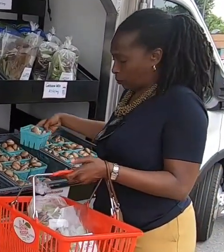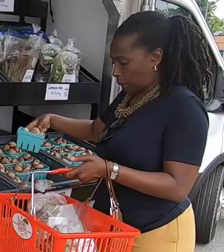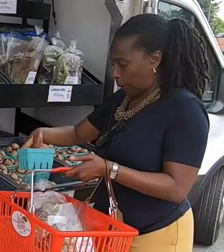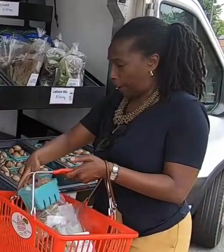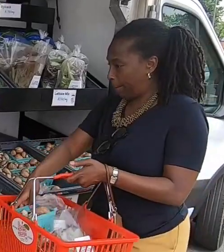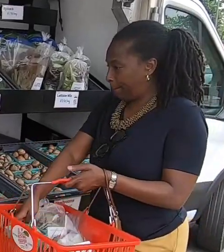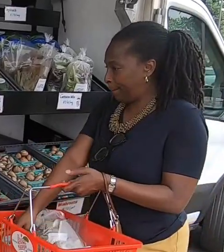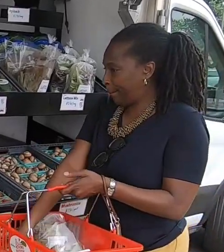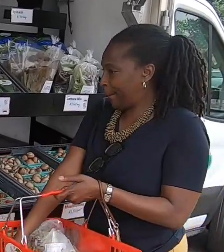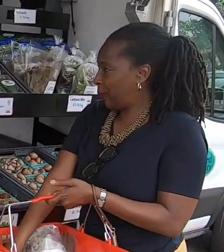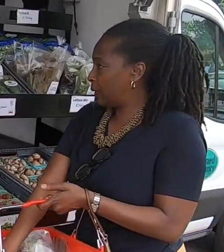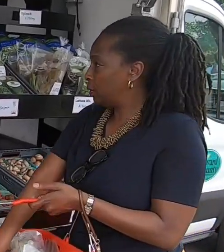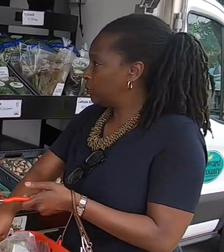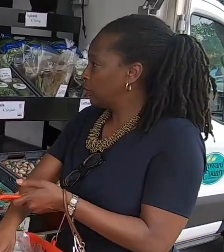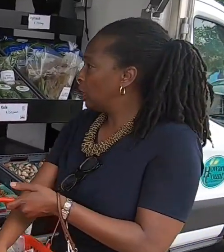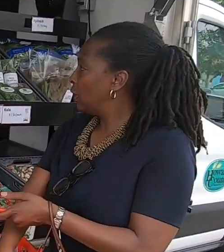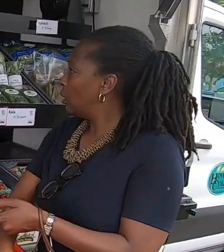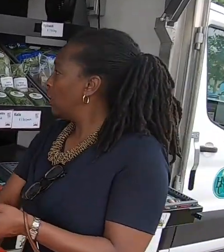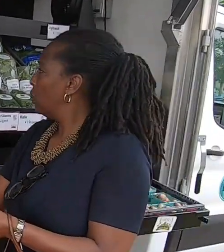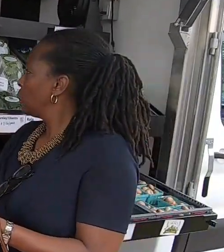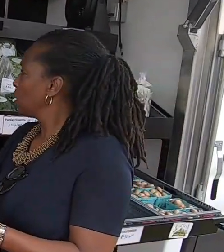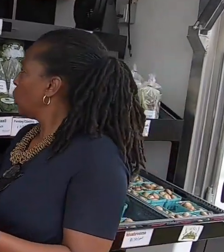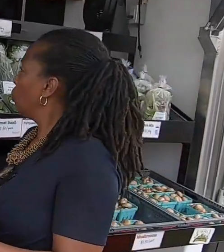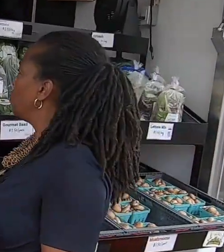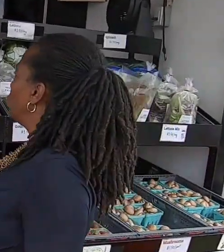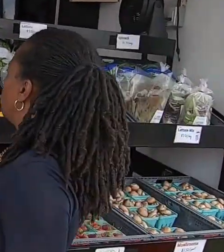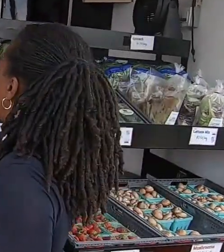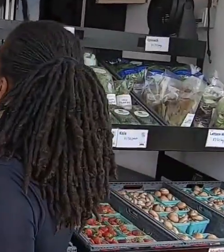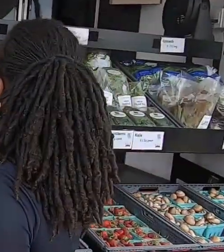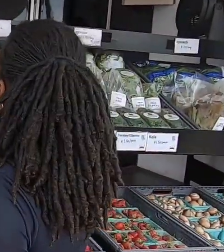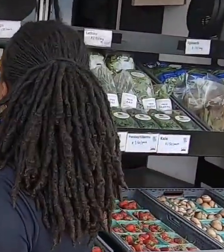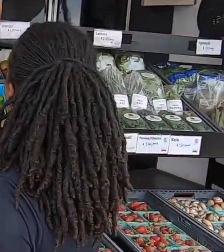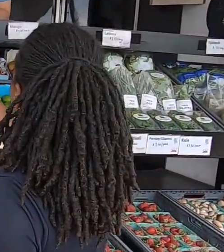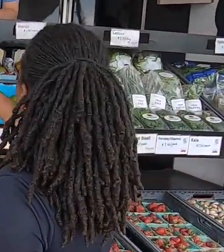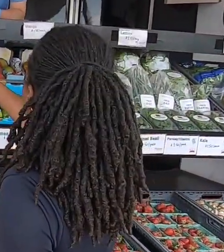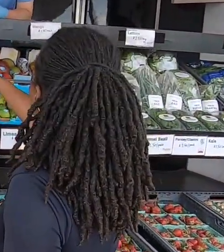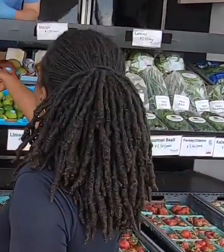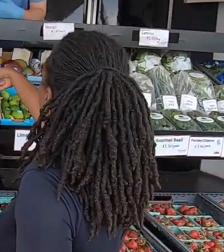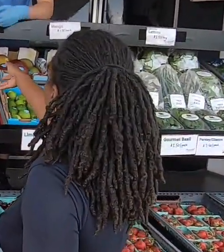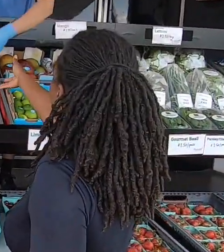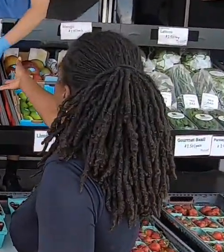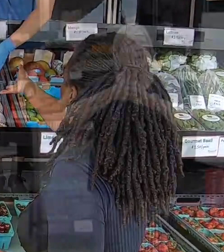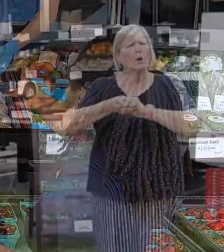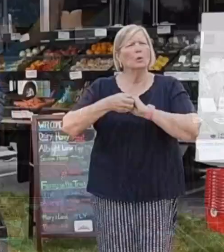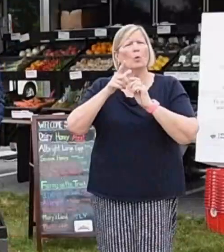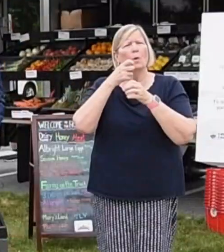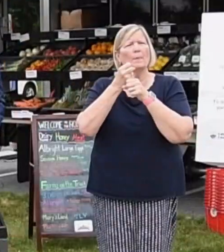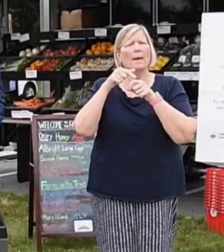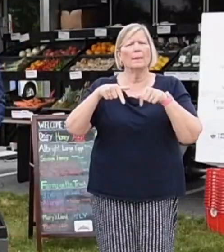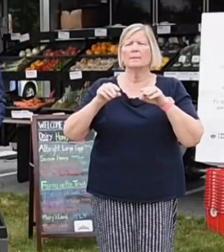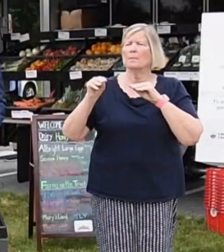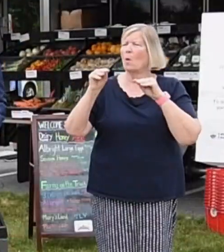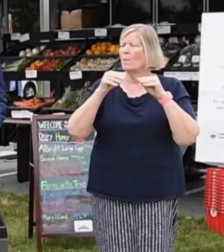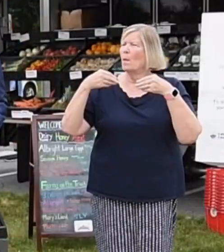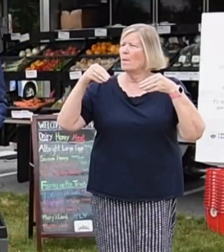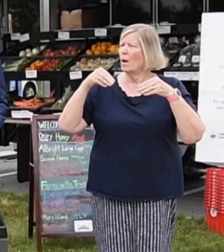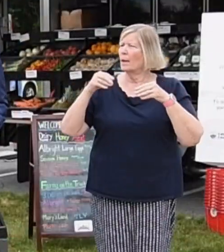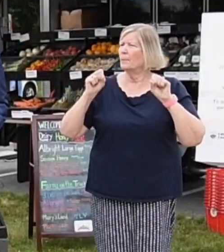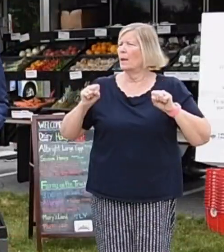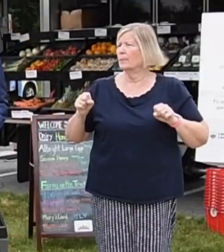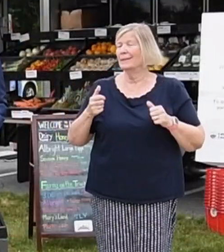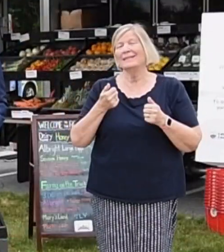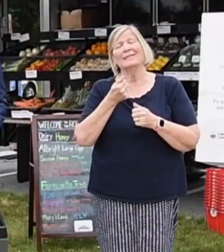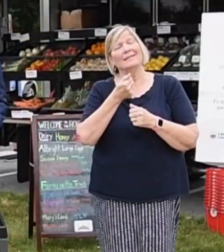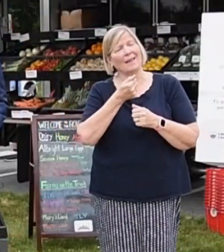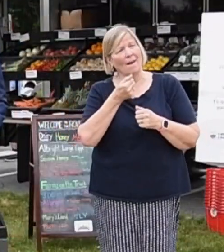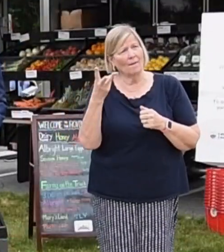discount prices to those in need. I want to thank the many partners who have made this mobile market possible, several